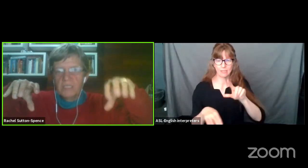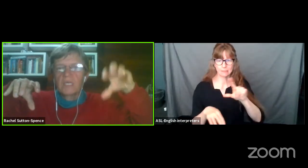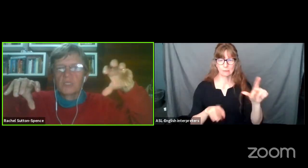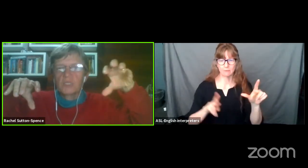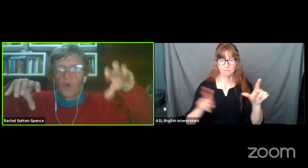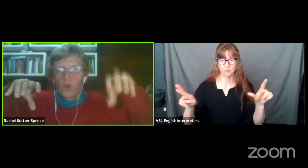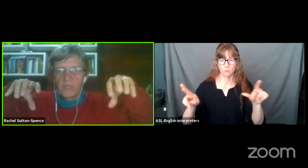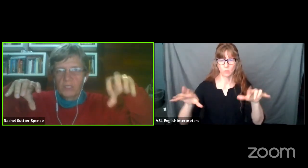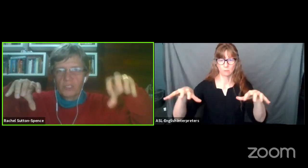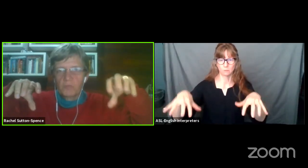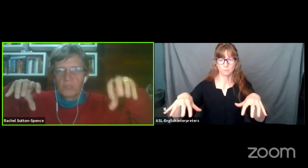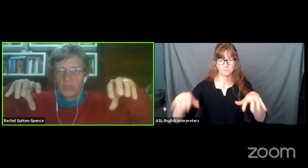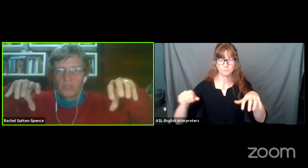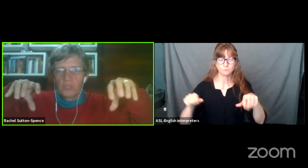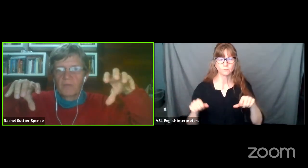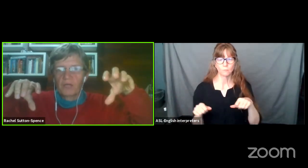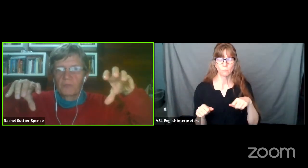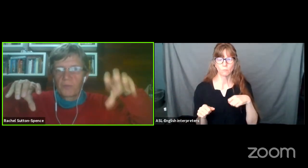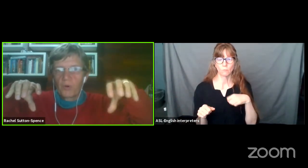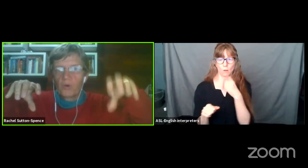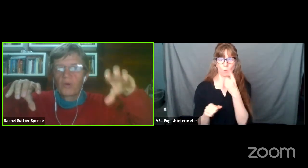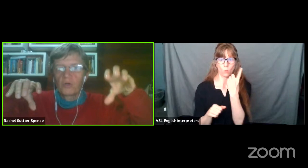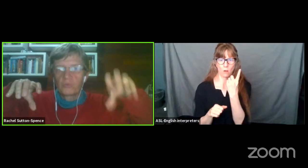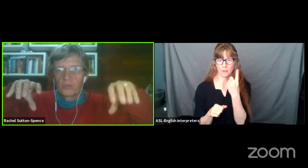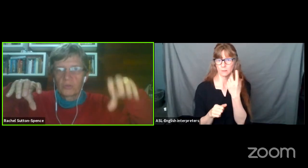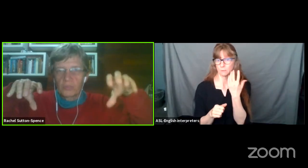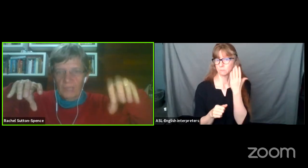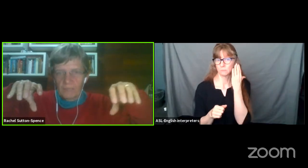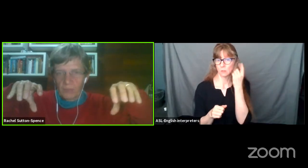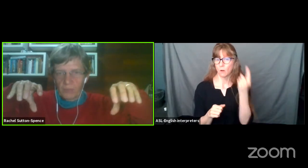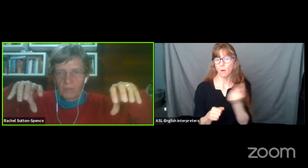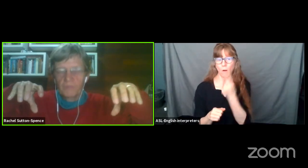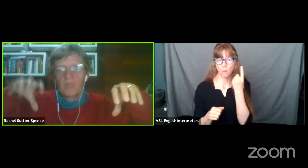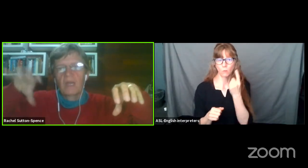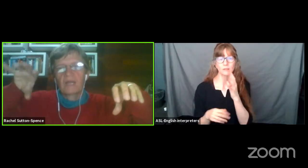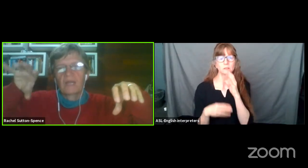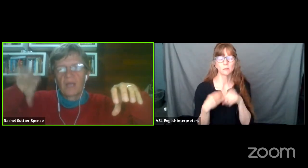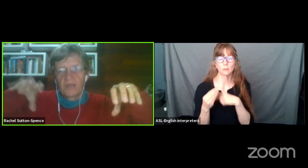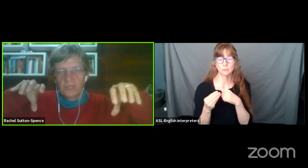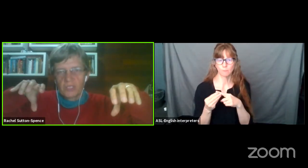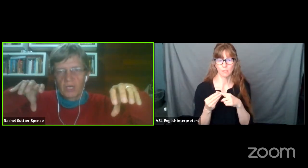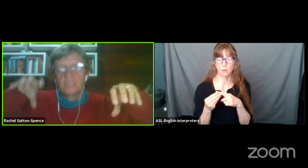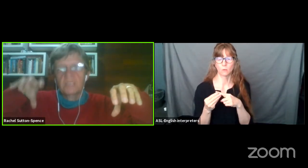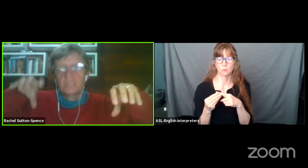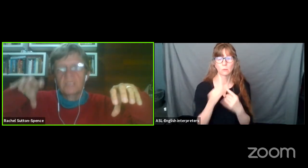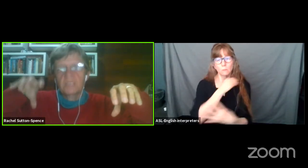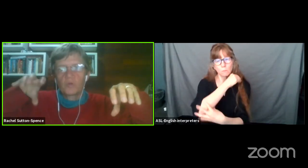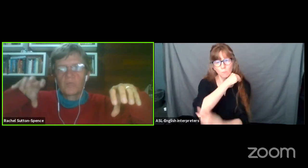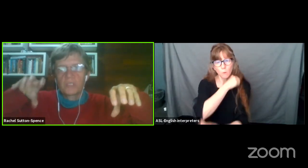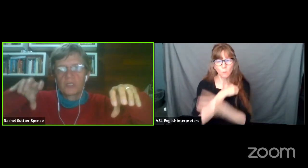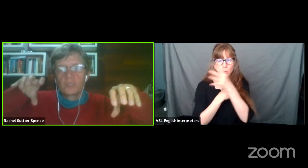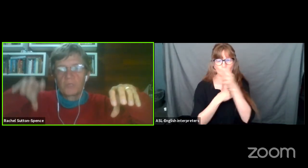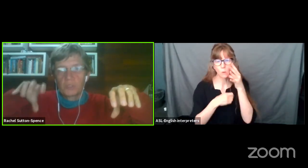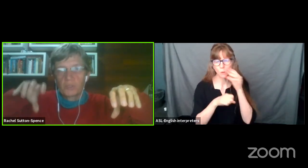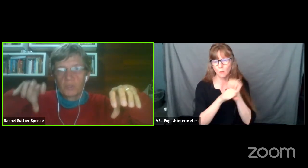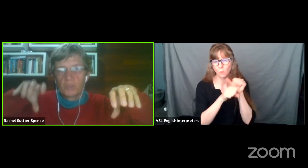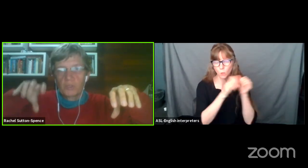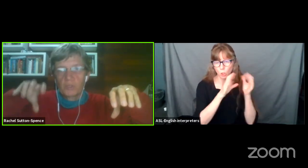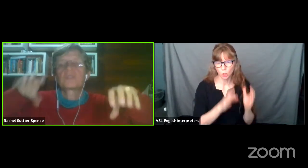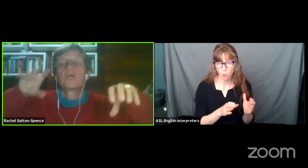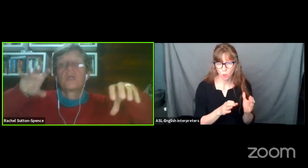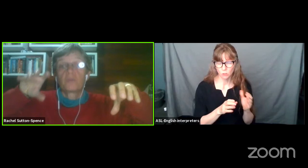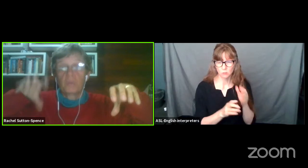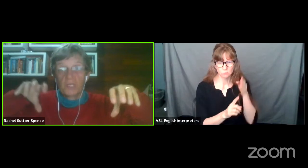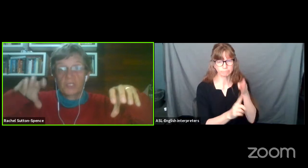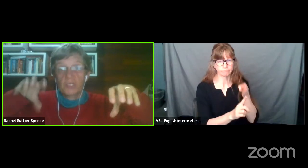side is always going to be talking about the poor rural laborer, and the other side is always going to be talking